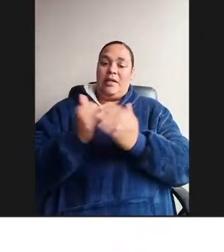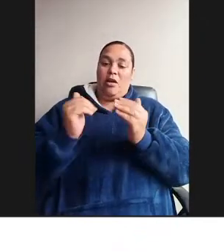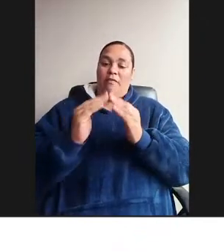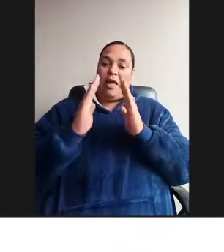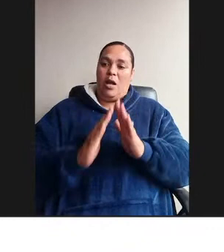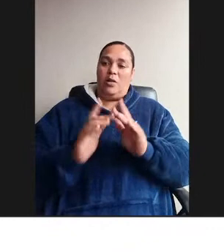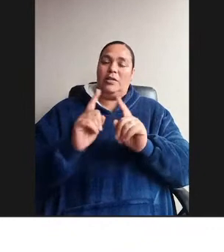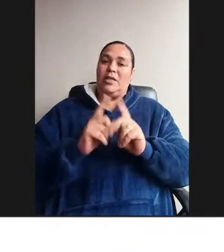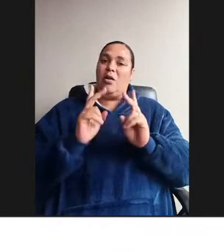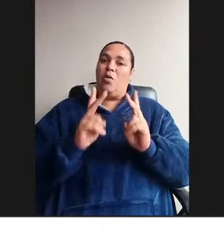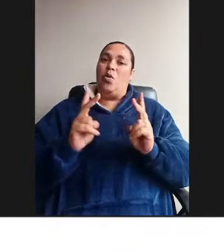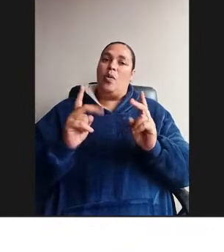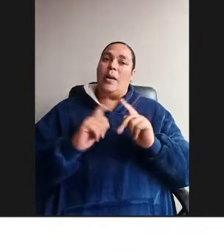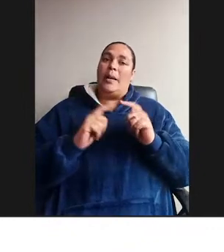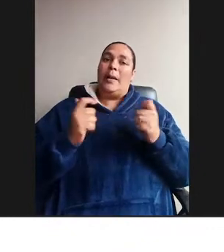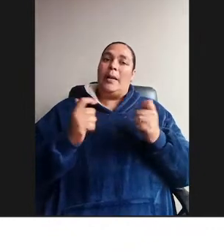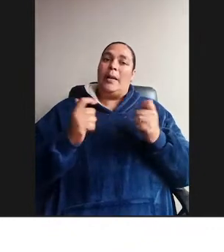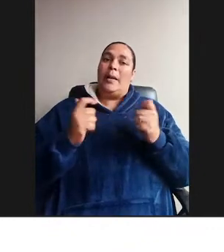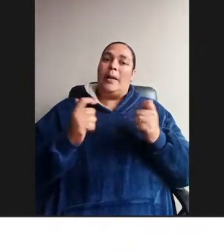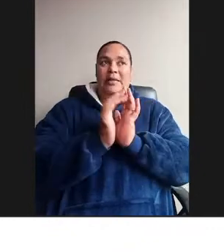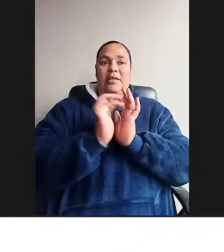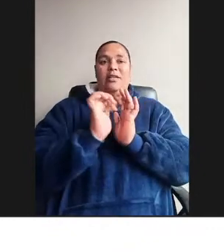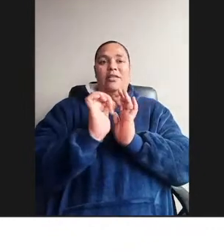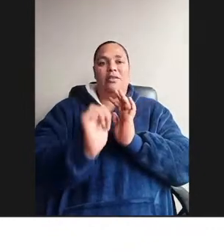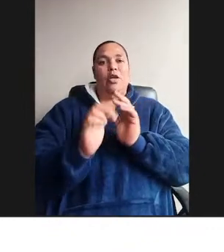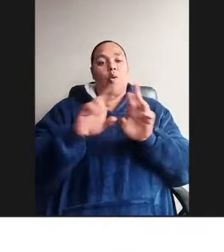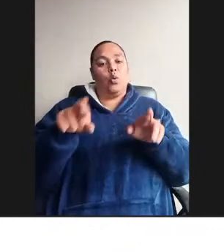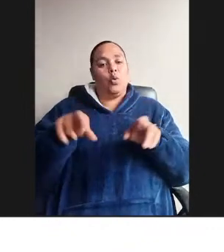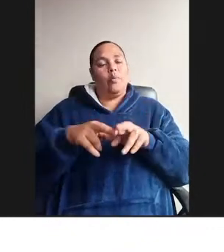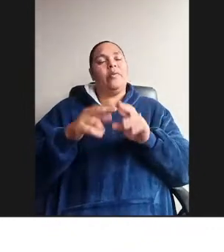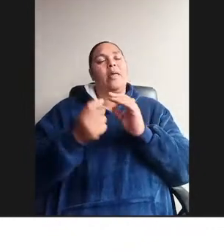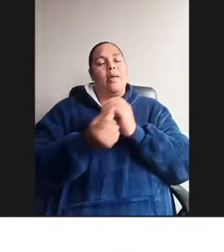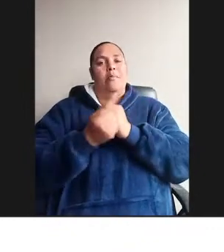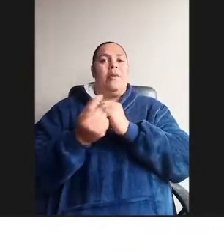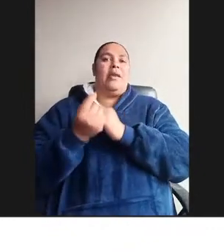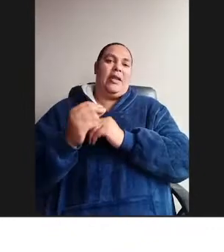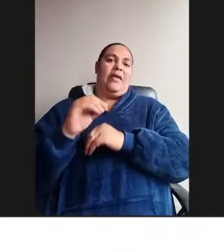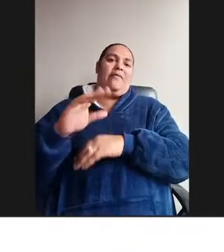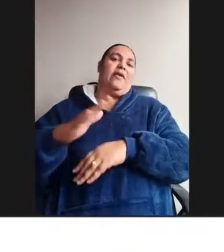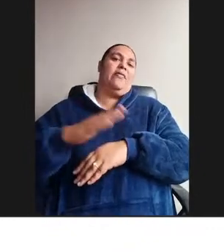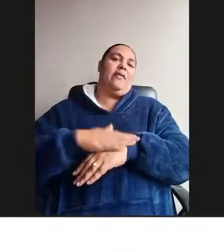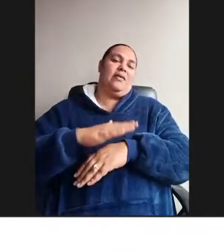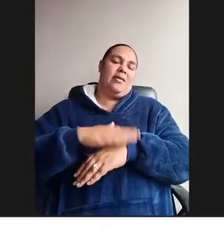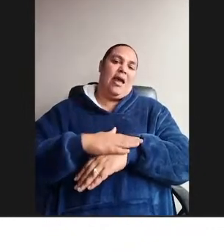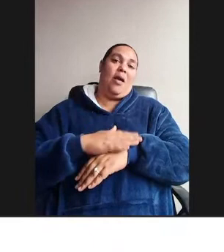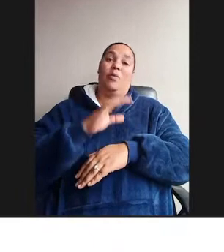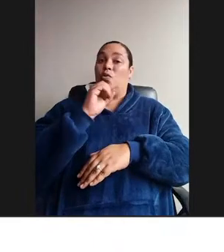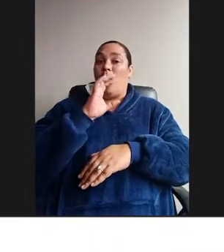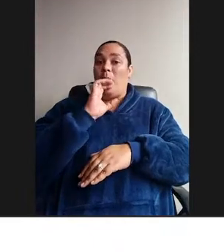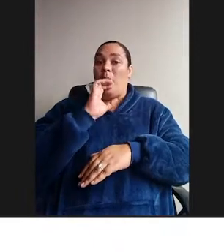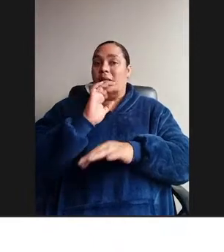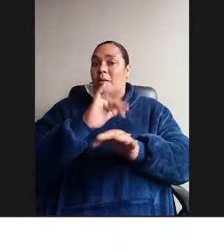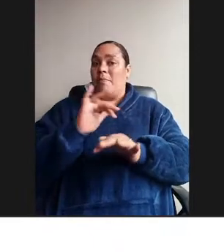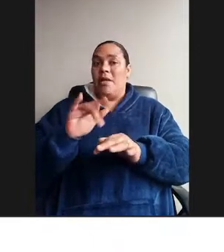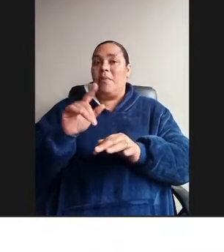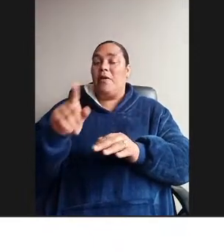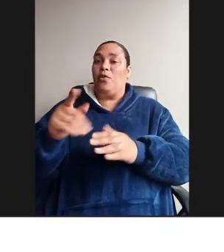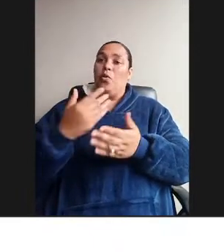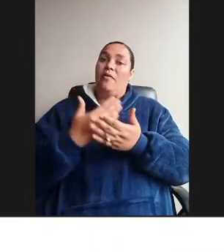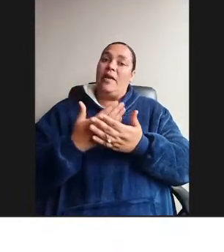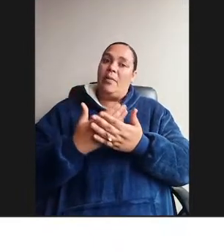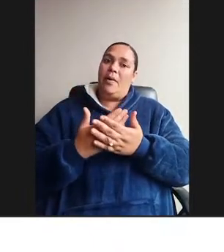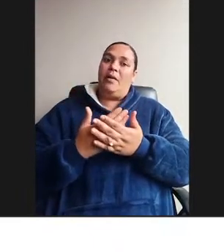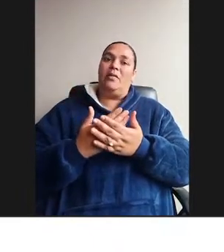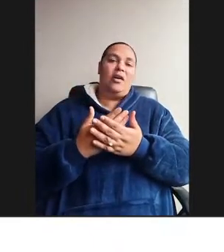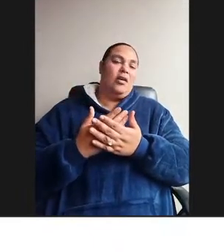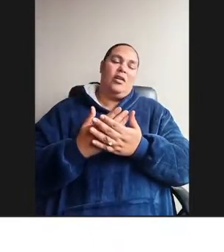committee meetings do take place during those times, so their availability would not be as